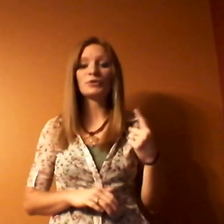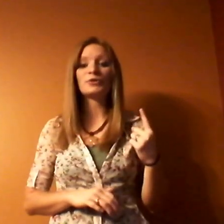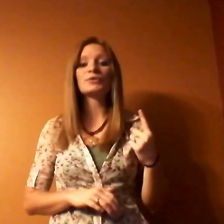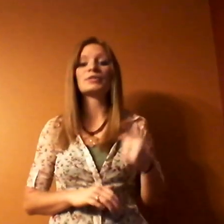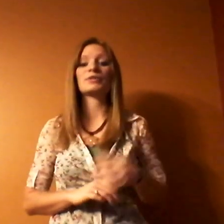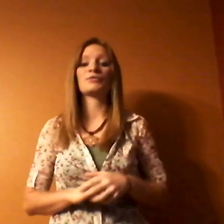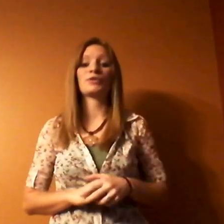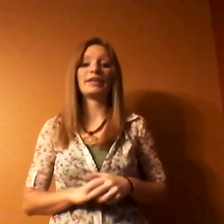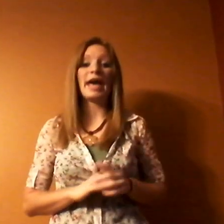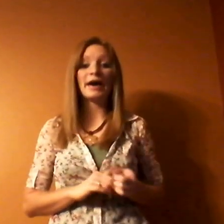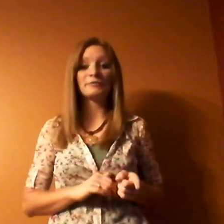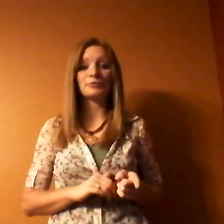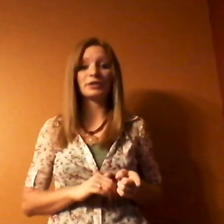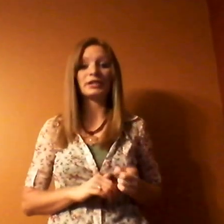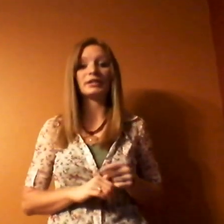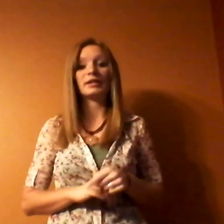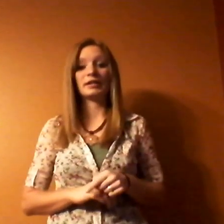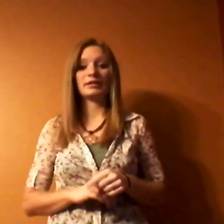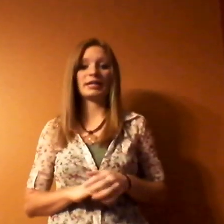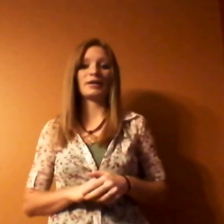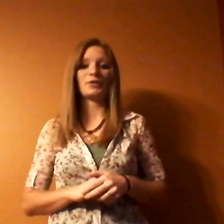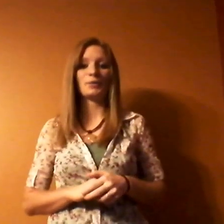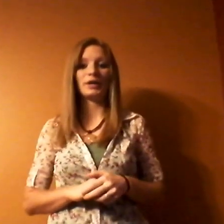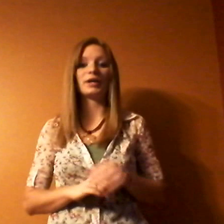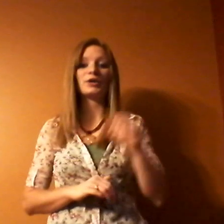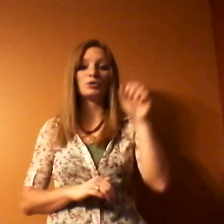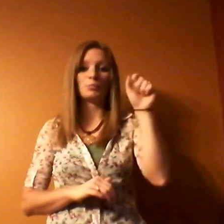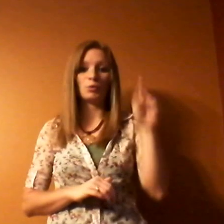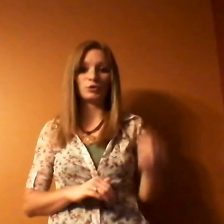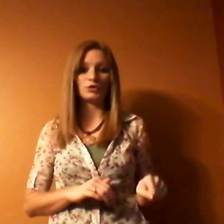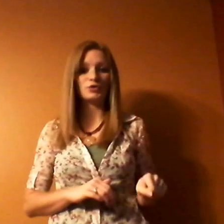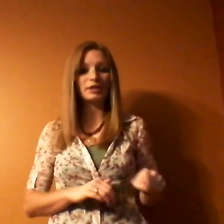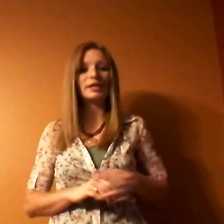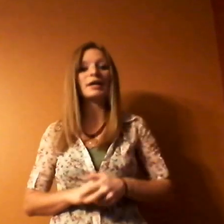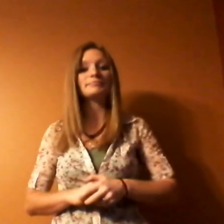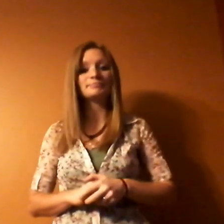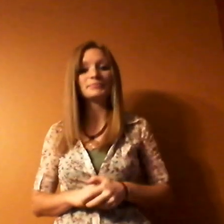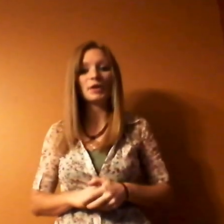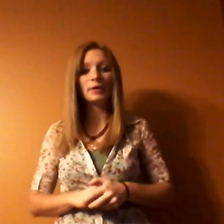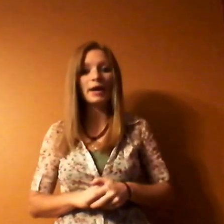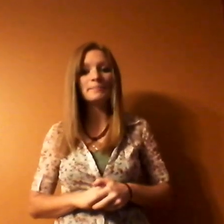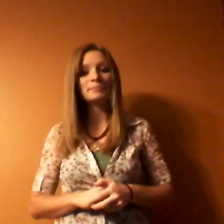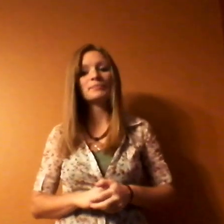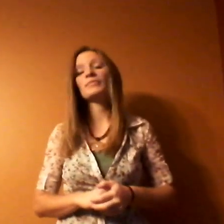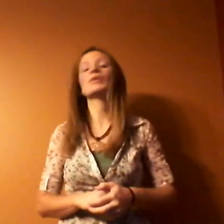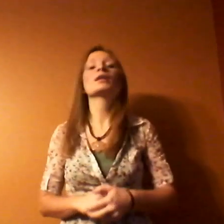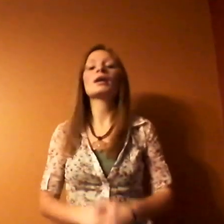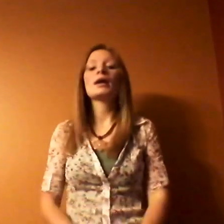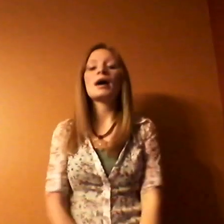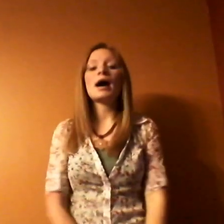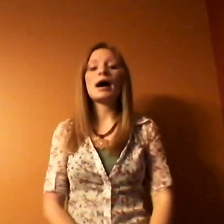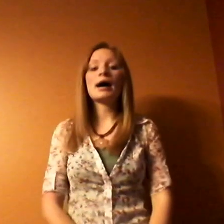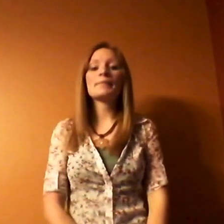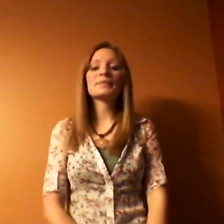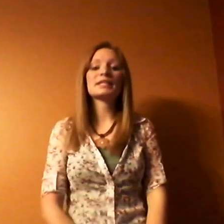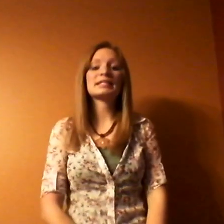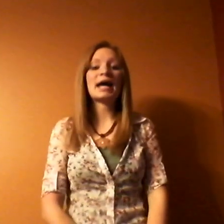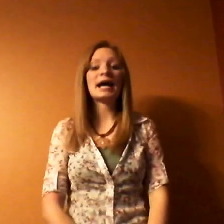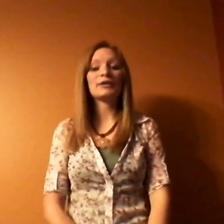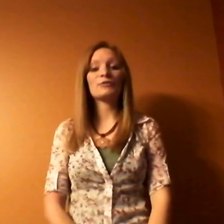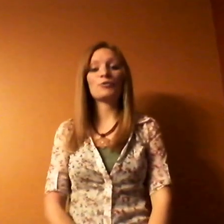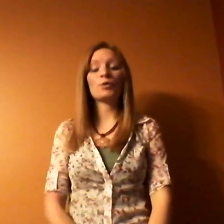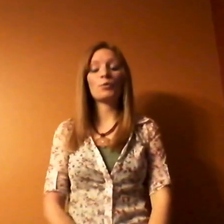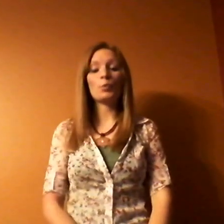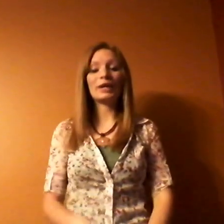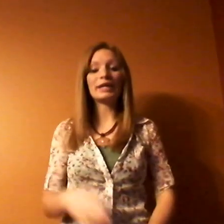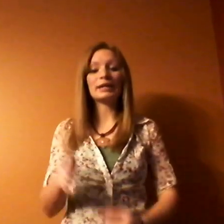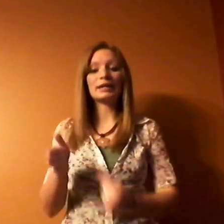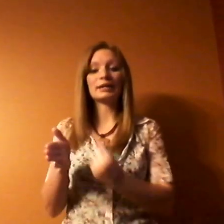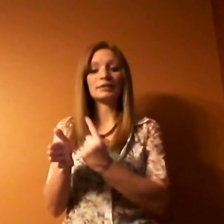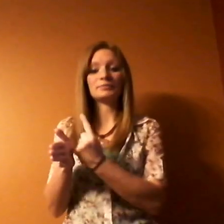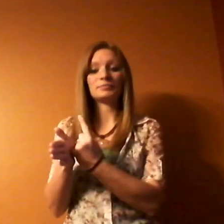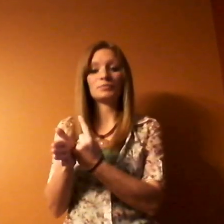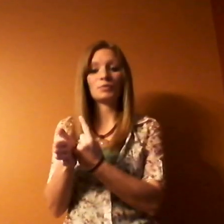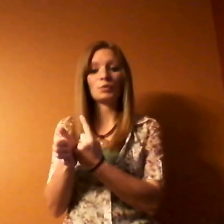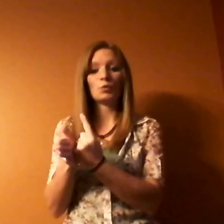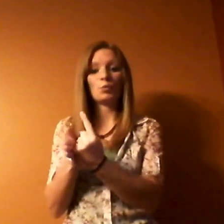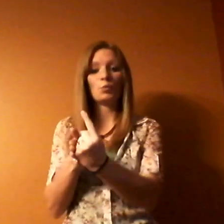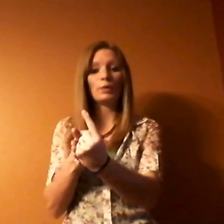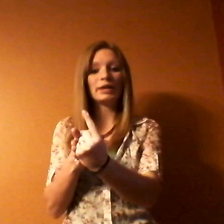circles, and for the every day of the week, you pull it straight down. Okay? The sign for week. Week.